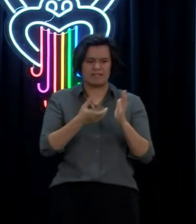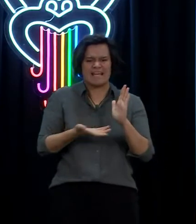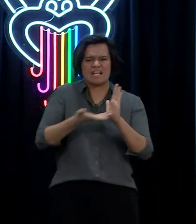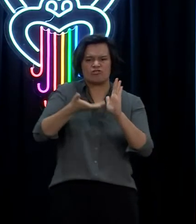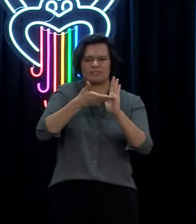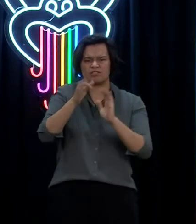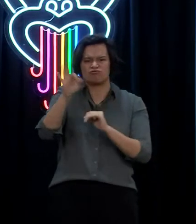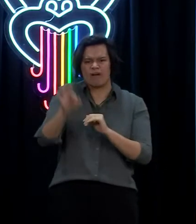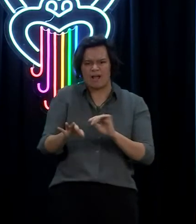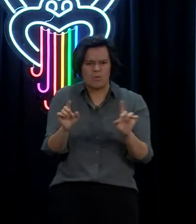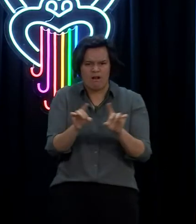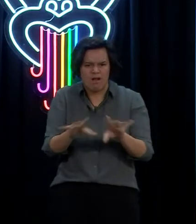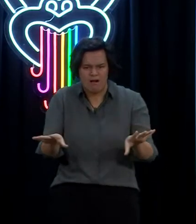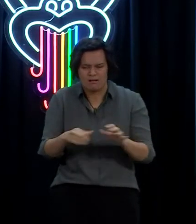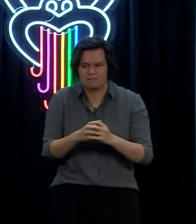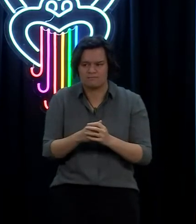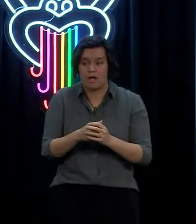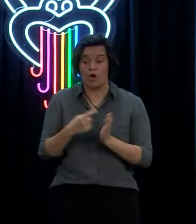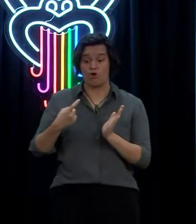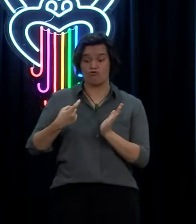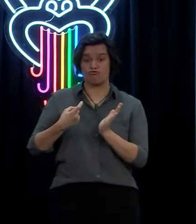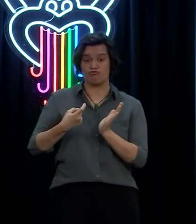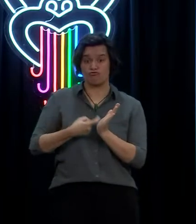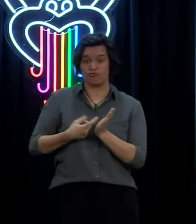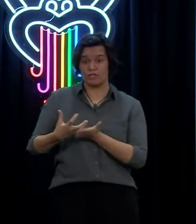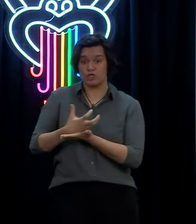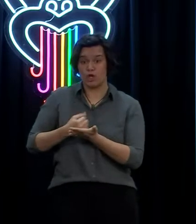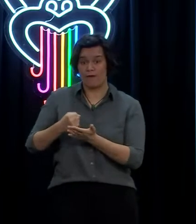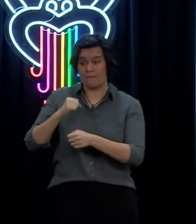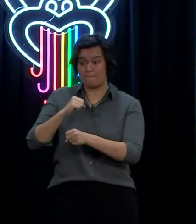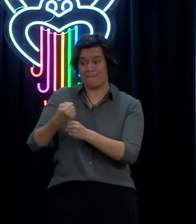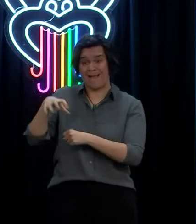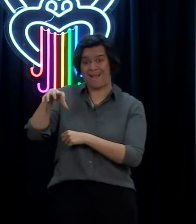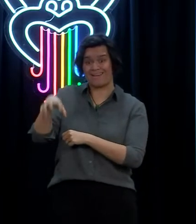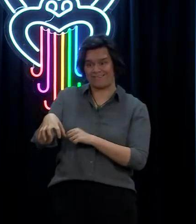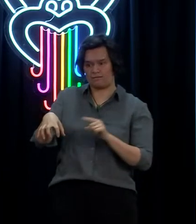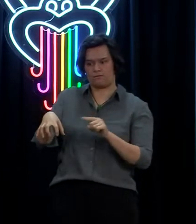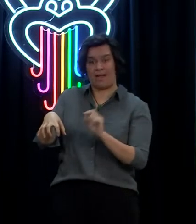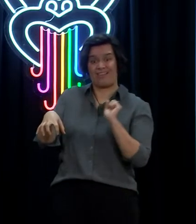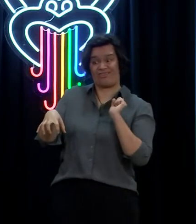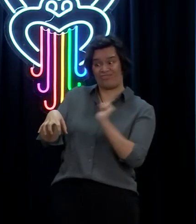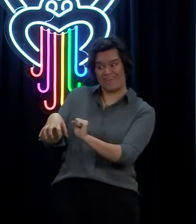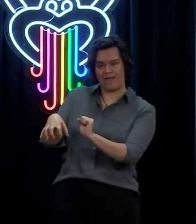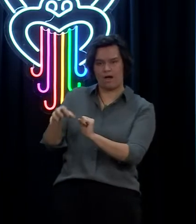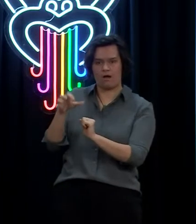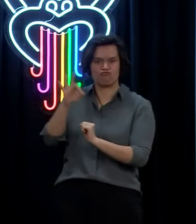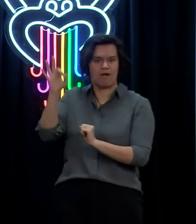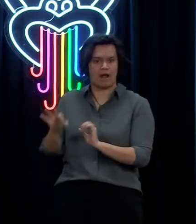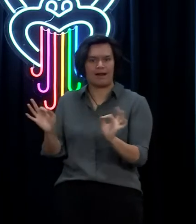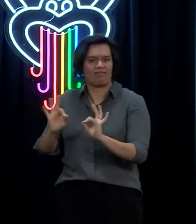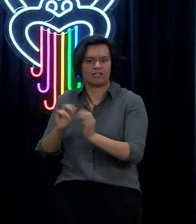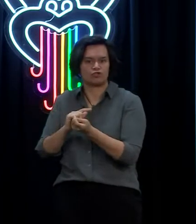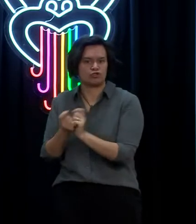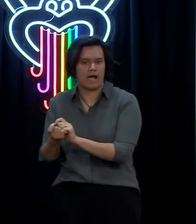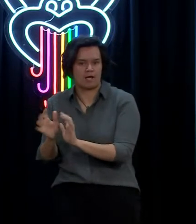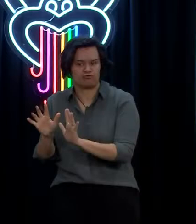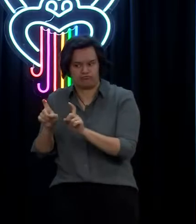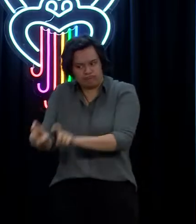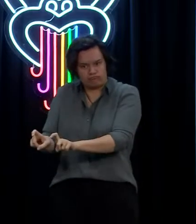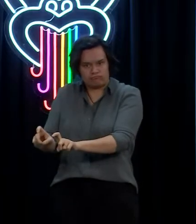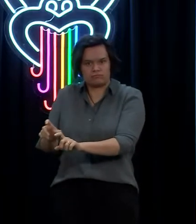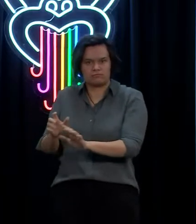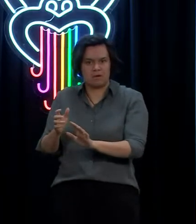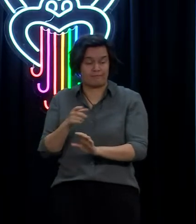the Reserve Bank has not changed its rates, but it would not be unusual for trading banks to predict what they think might happen.